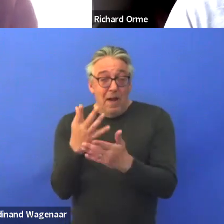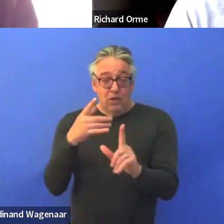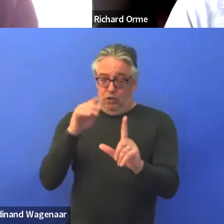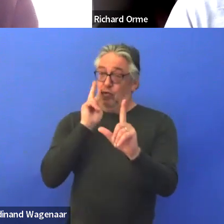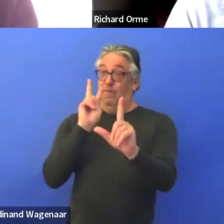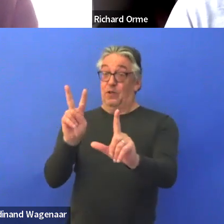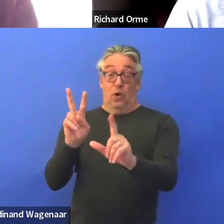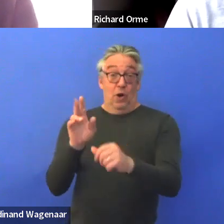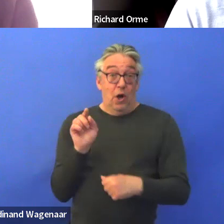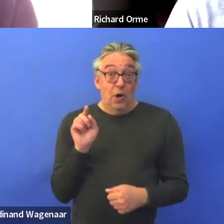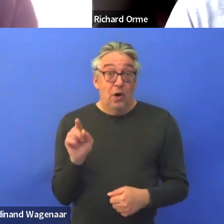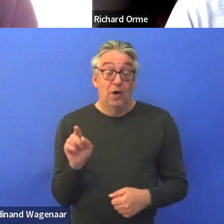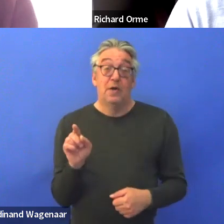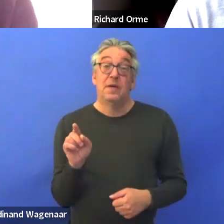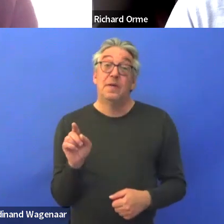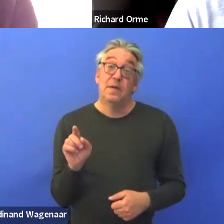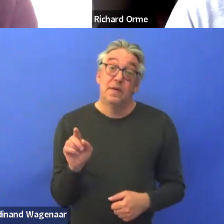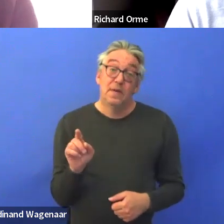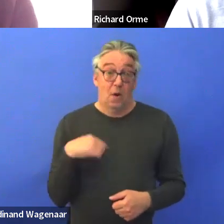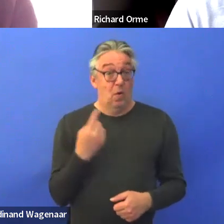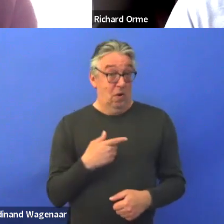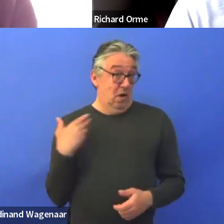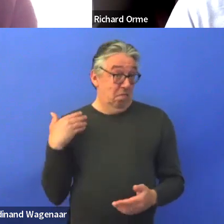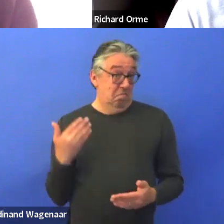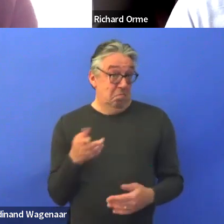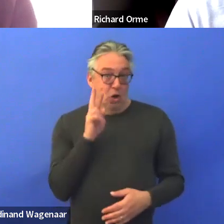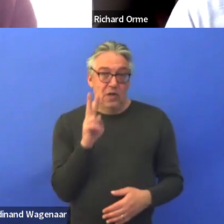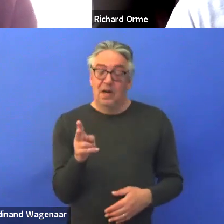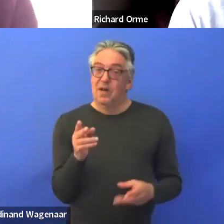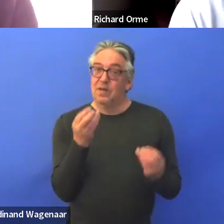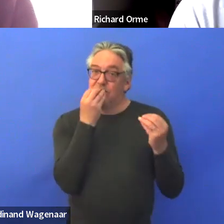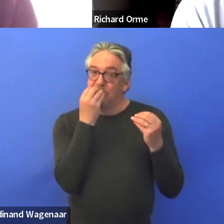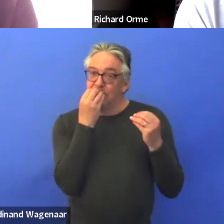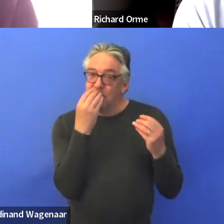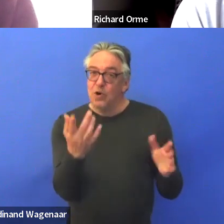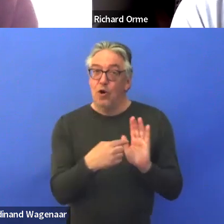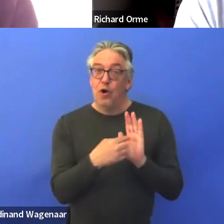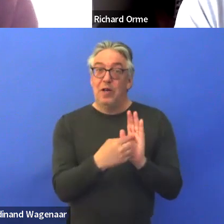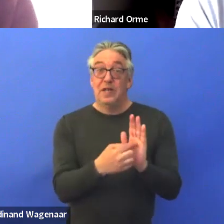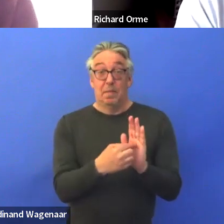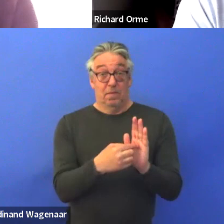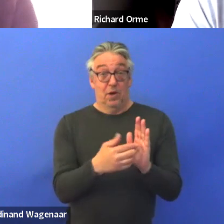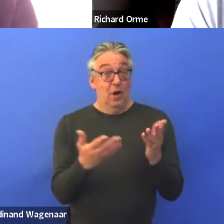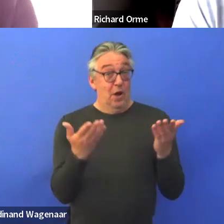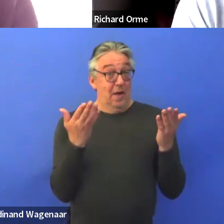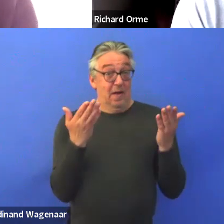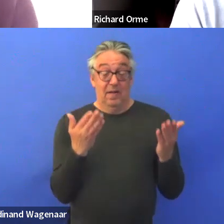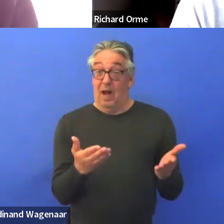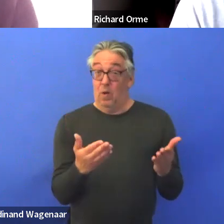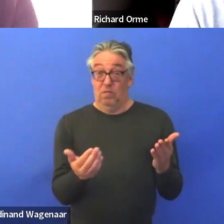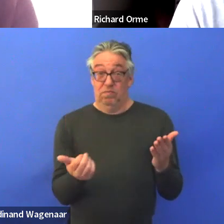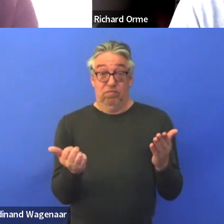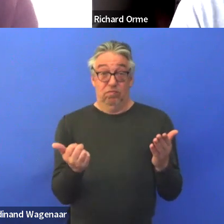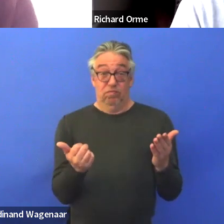what's brilliant is we see some just amazing examples which are now standard off the production line, particularly of